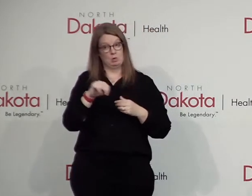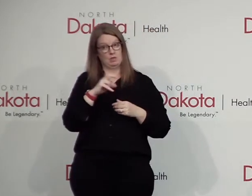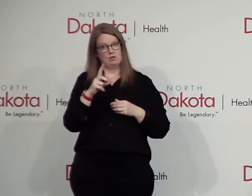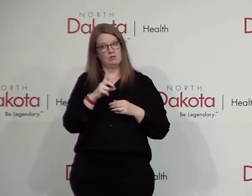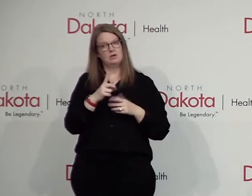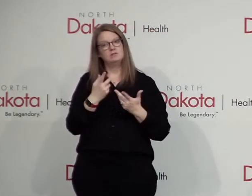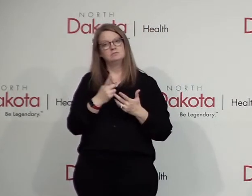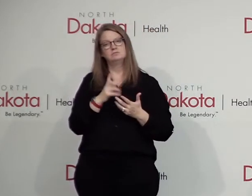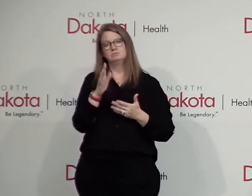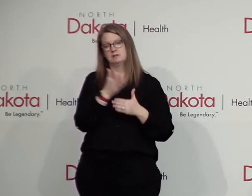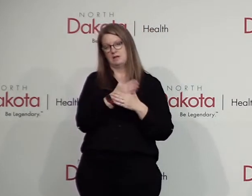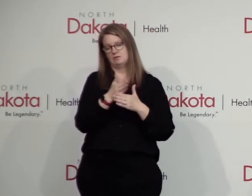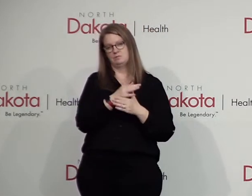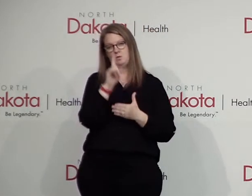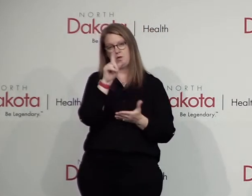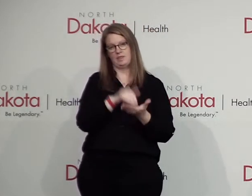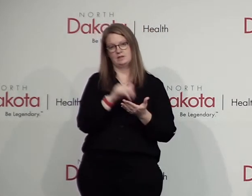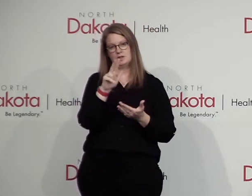average about